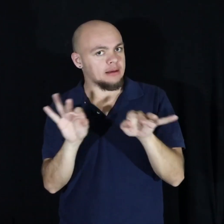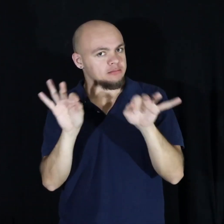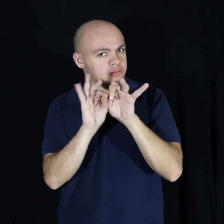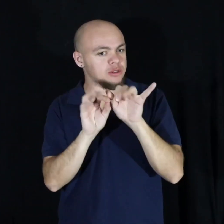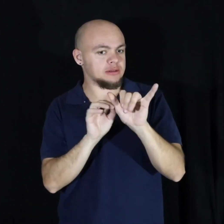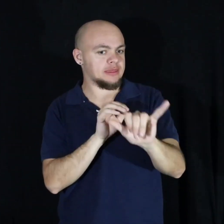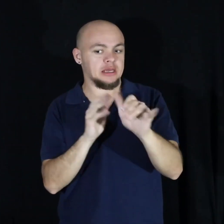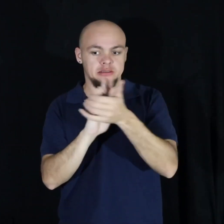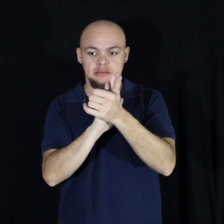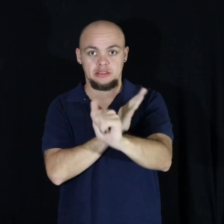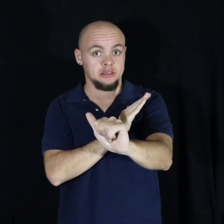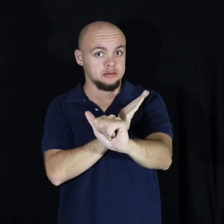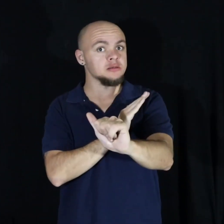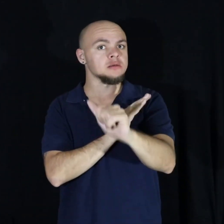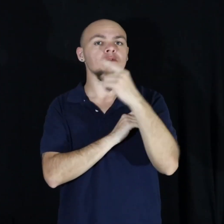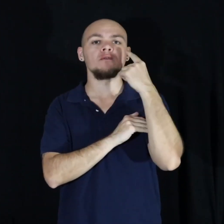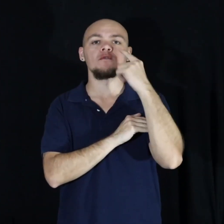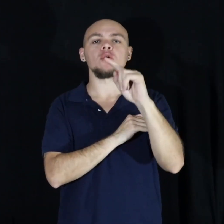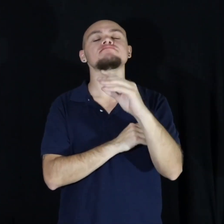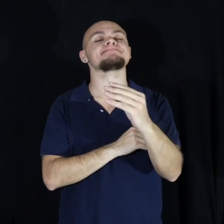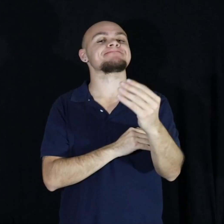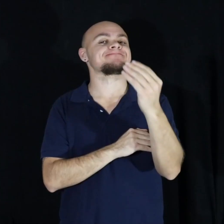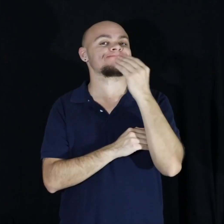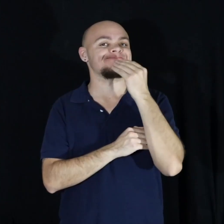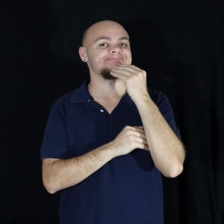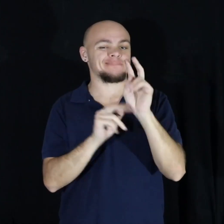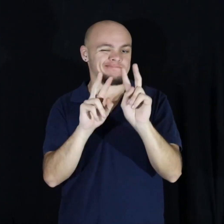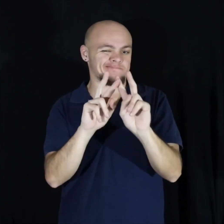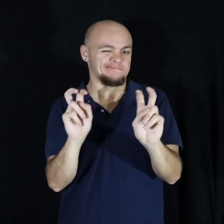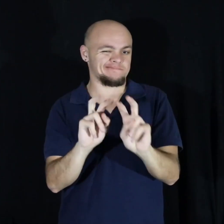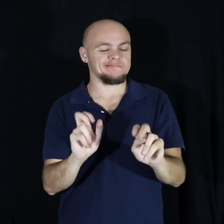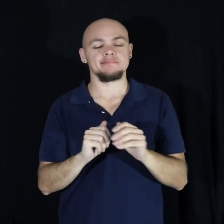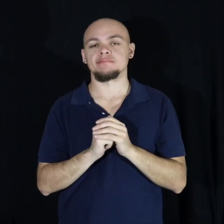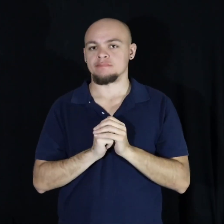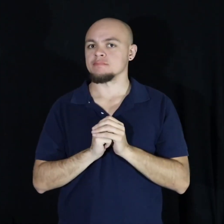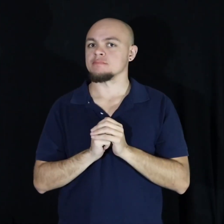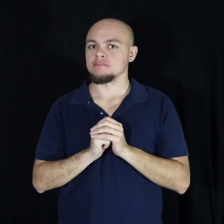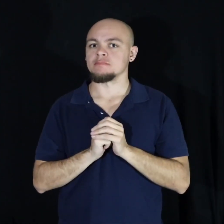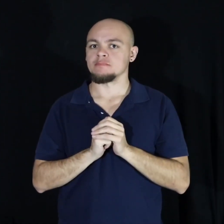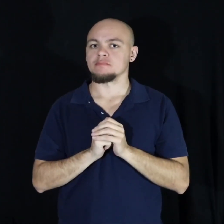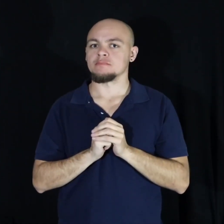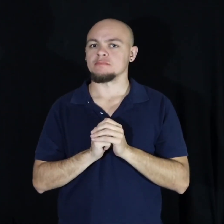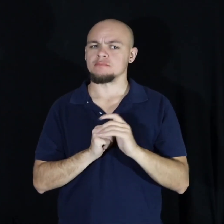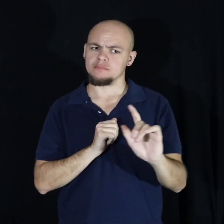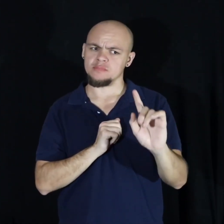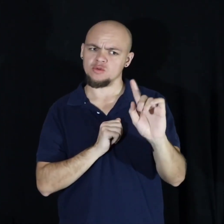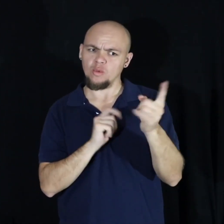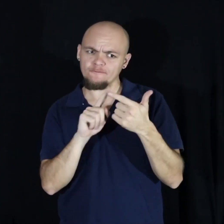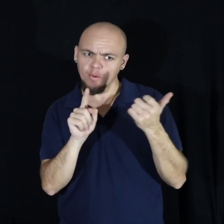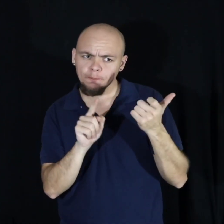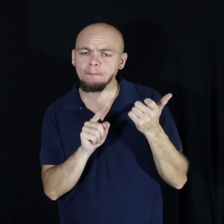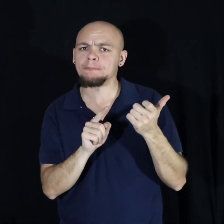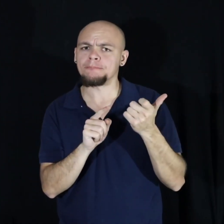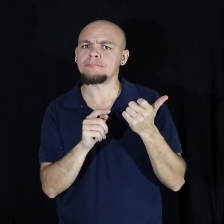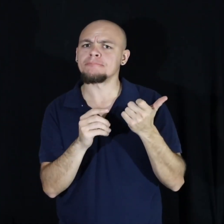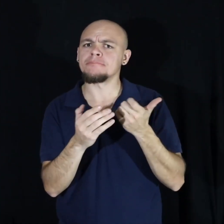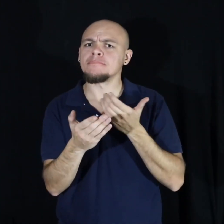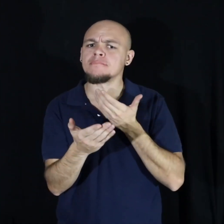same skills to think critically about our food, to ask where it came from and how it got